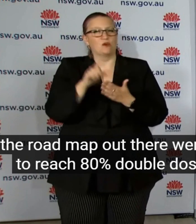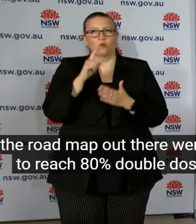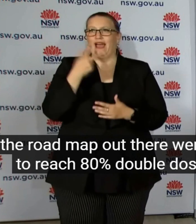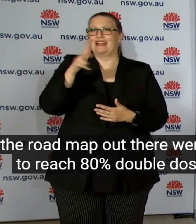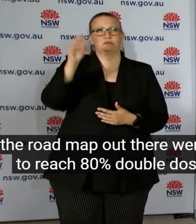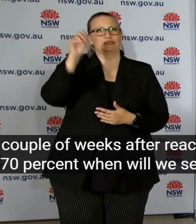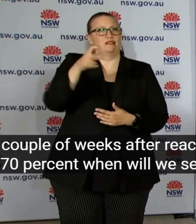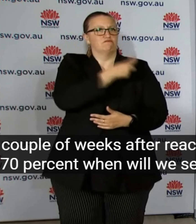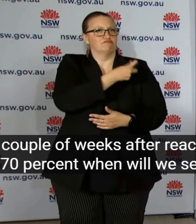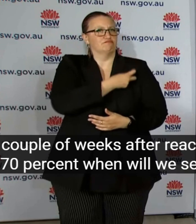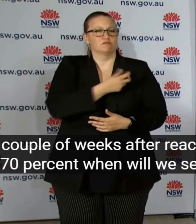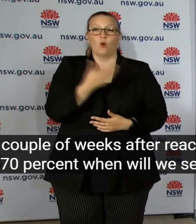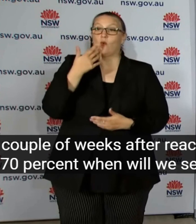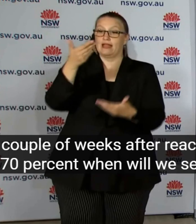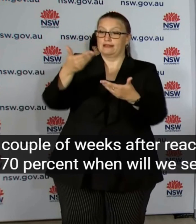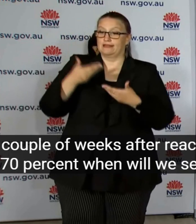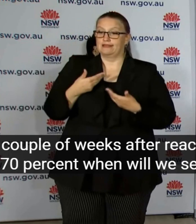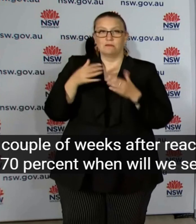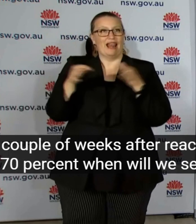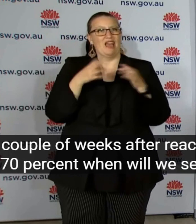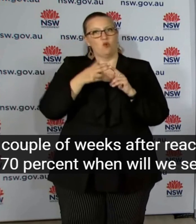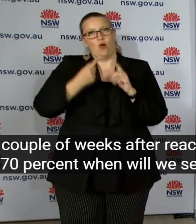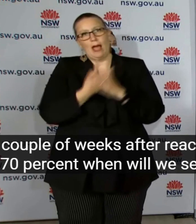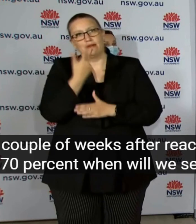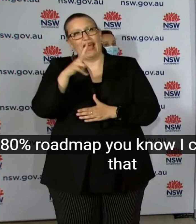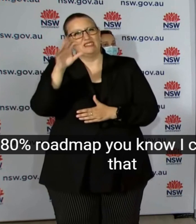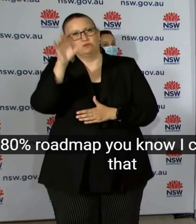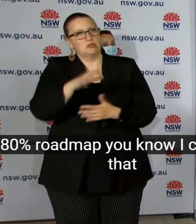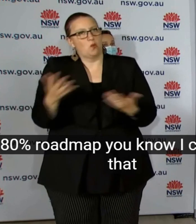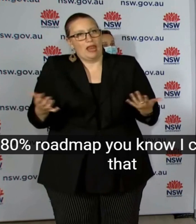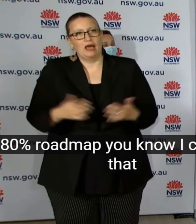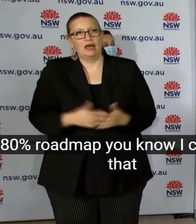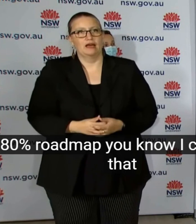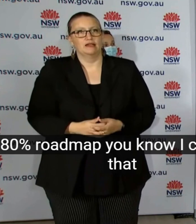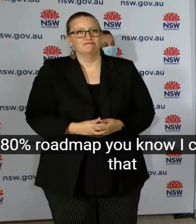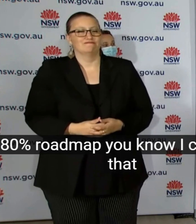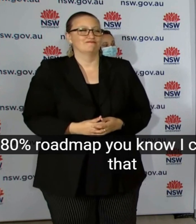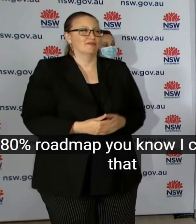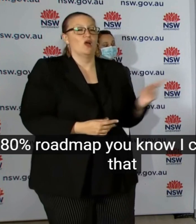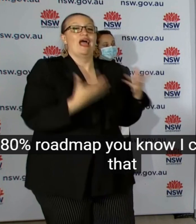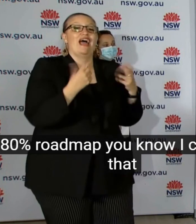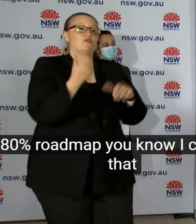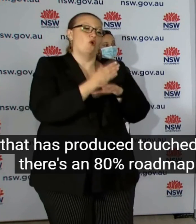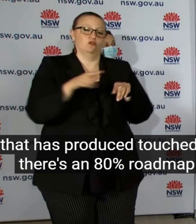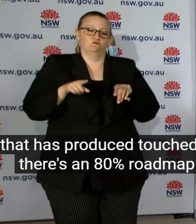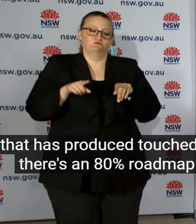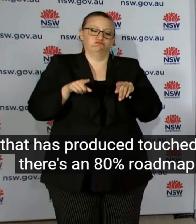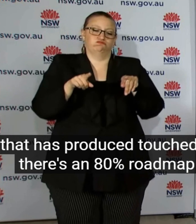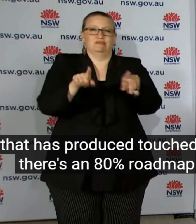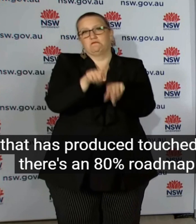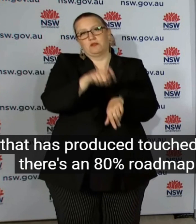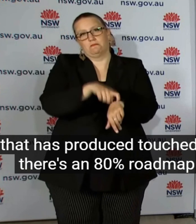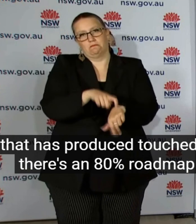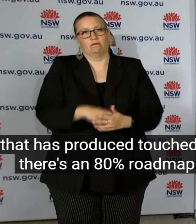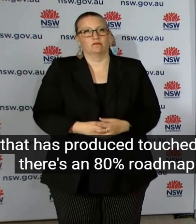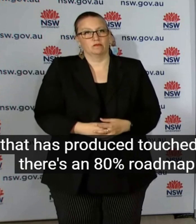Premier's touched on, there's an 80% roadmap that we've got in draft form. We've been working on it. That work was in parallel with the 70% roadmap. Look, you know, if we